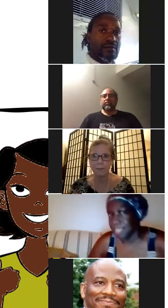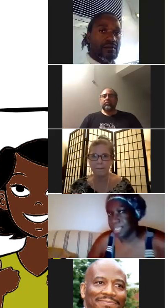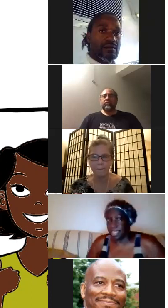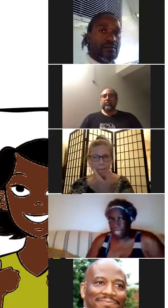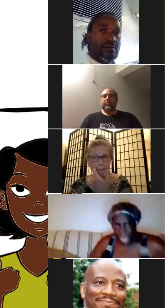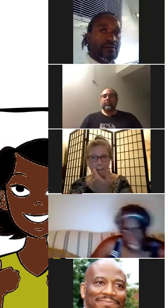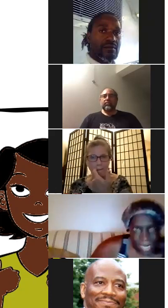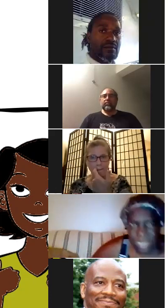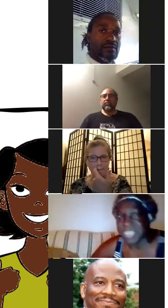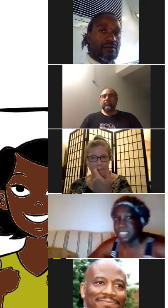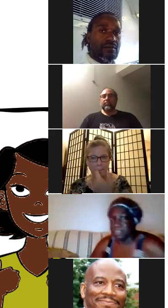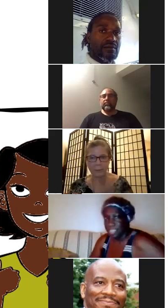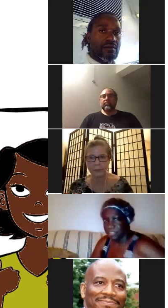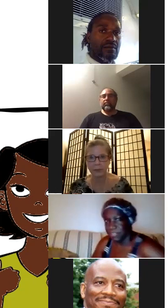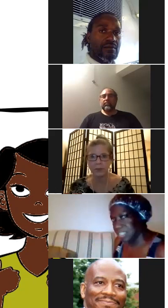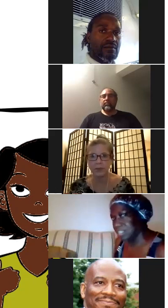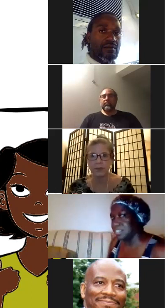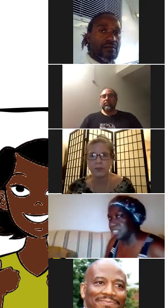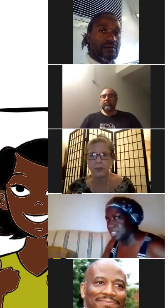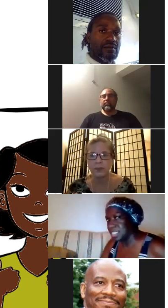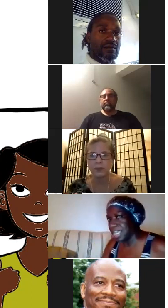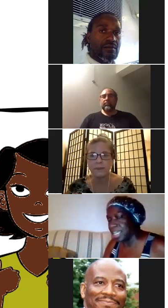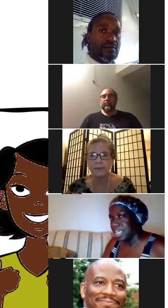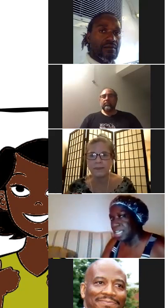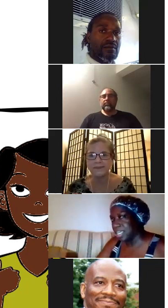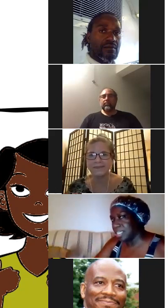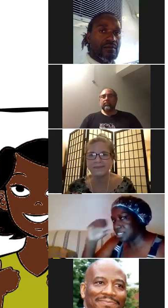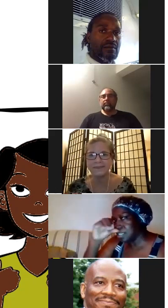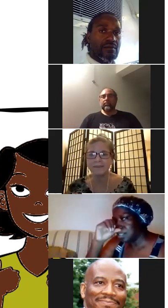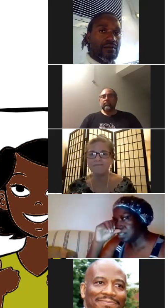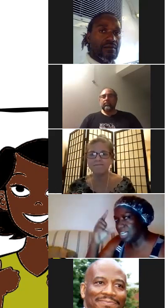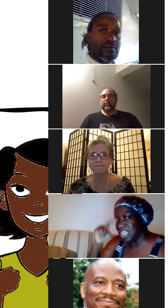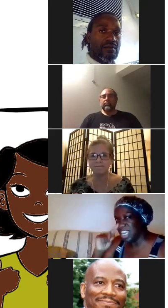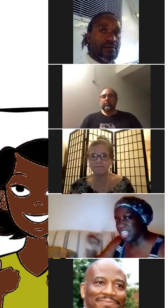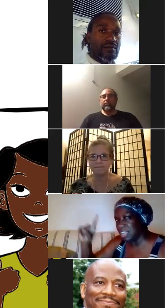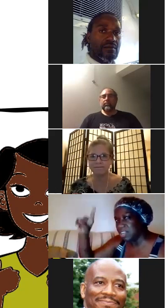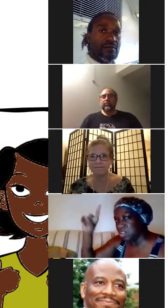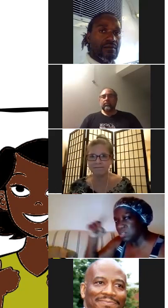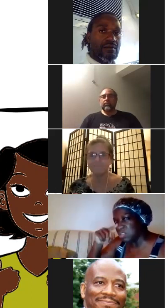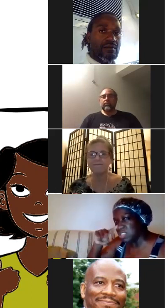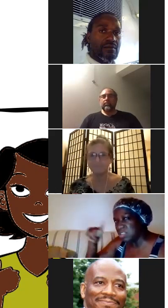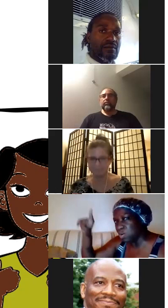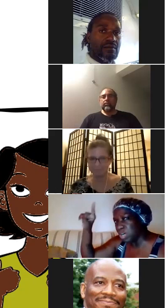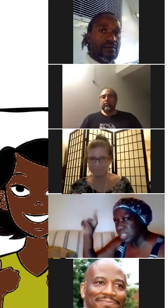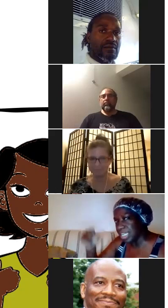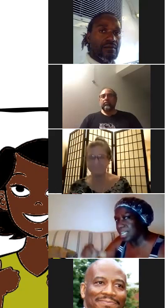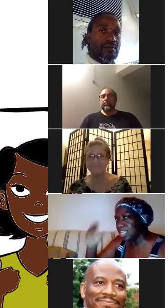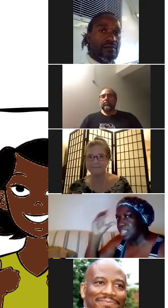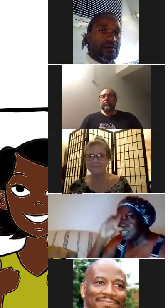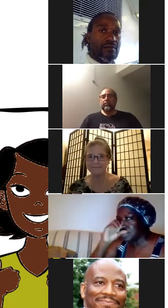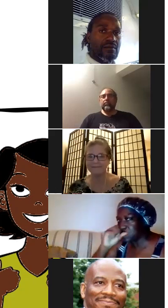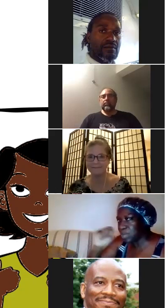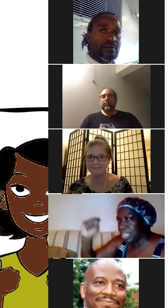signs. And let me see if I can turn to the side. It's, you know how they have that nose horn